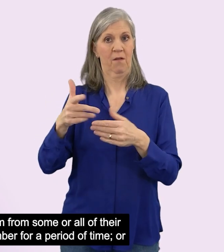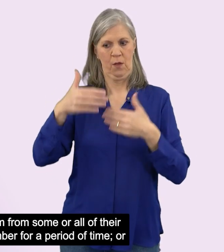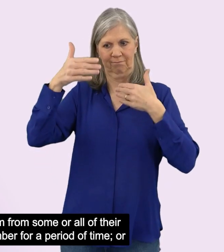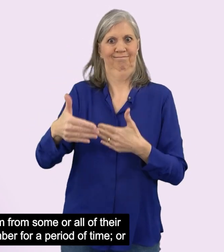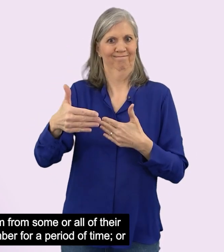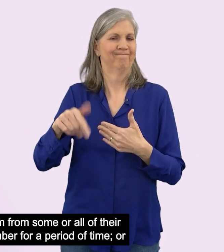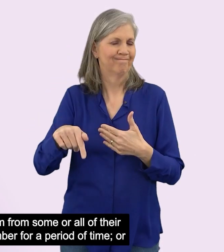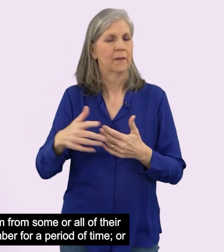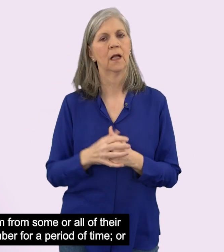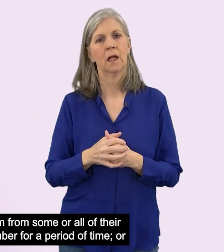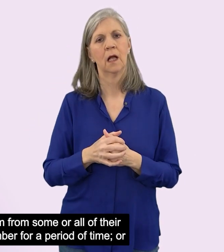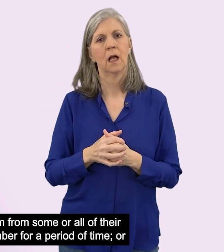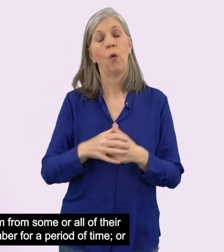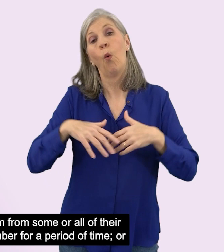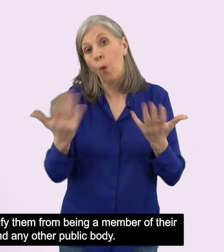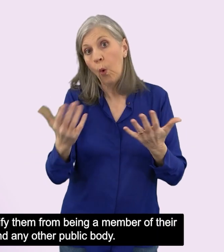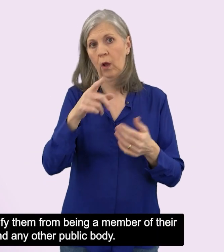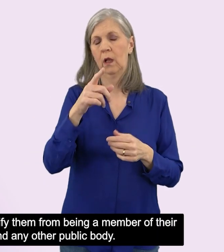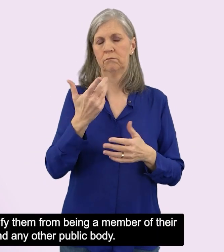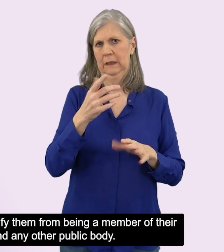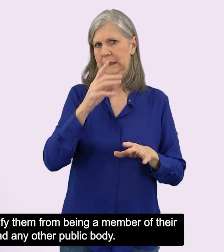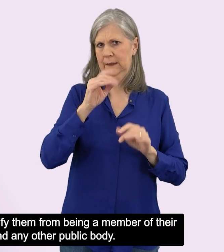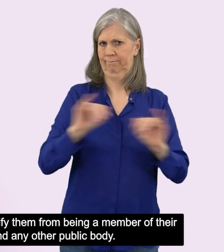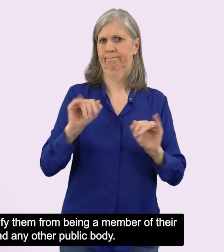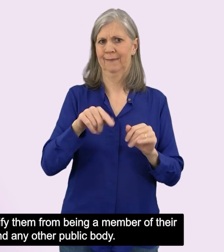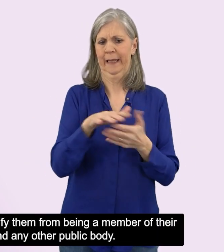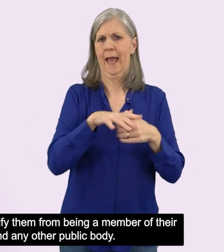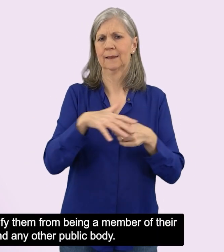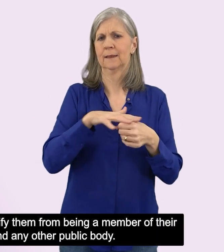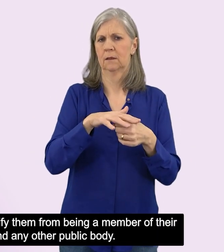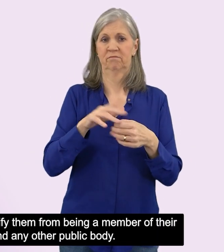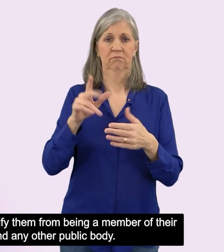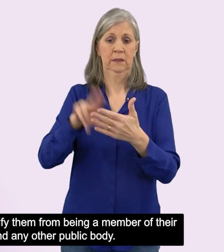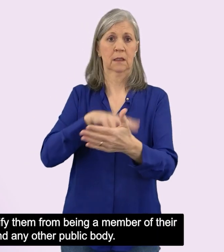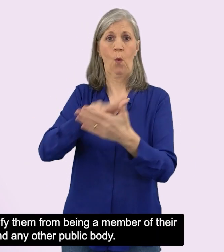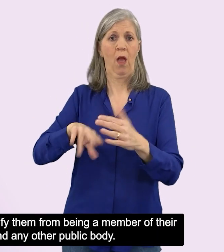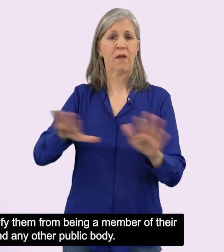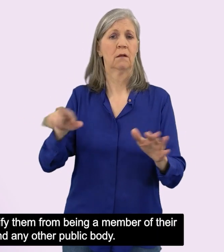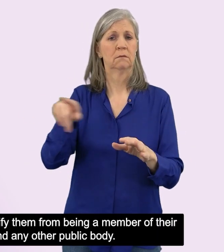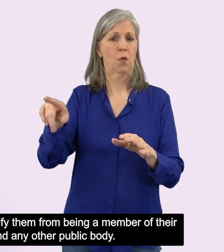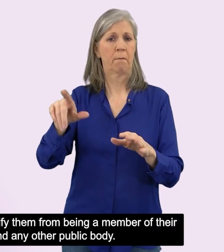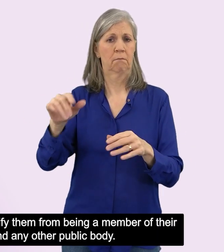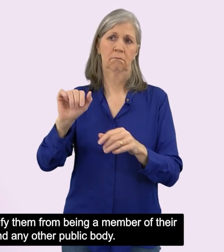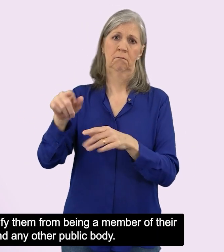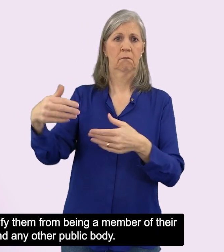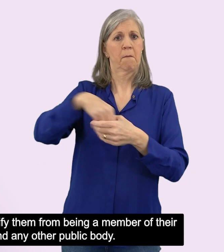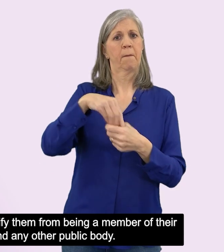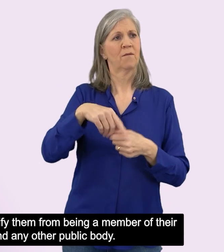time, or, in serious cases, disqualify them from being a member of their public body or any